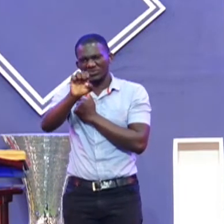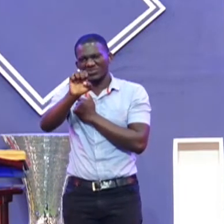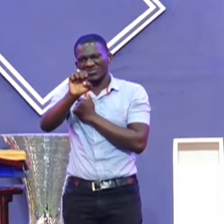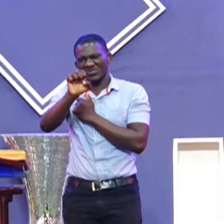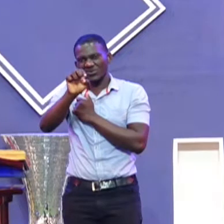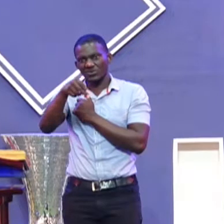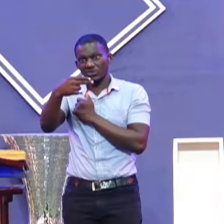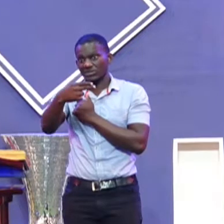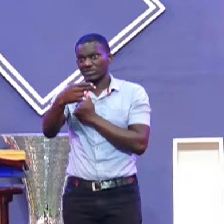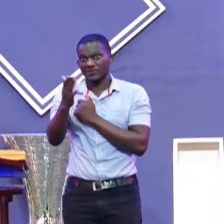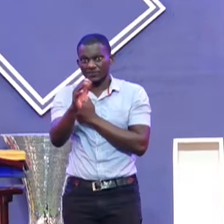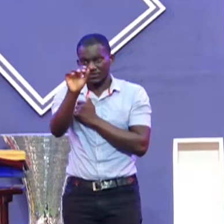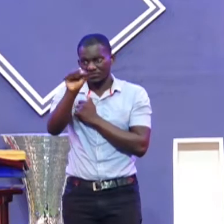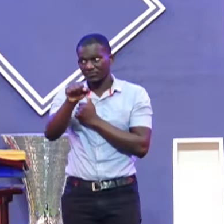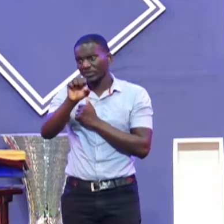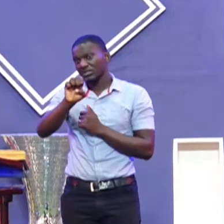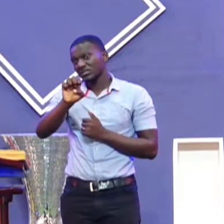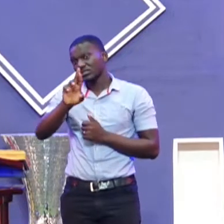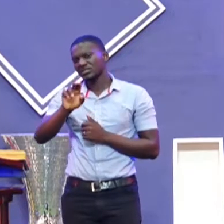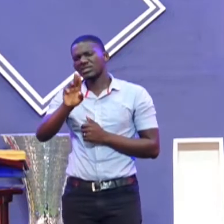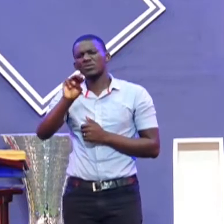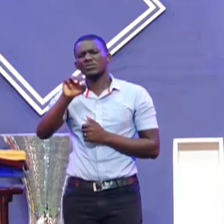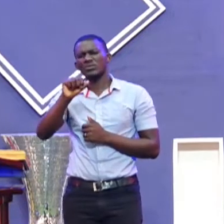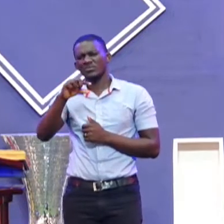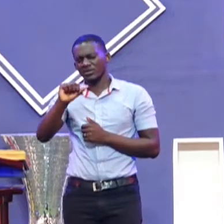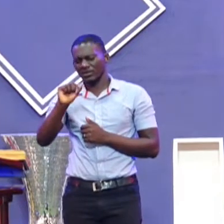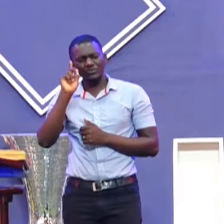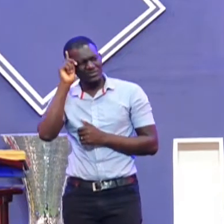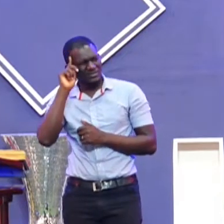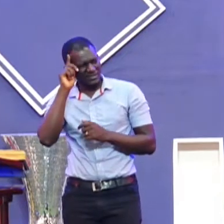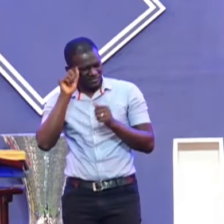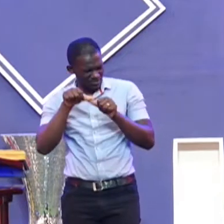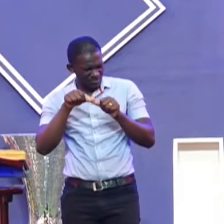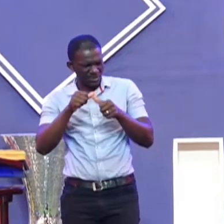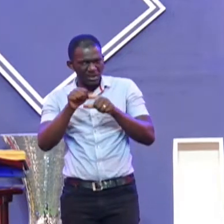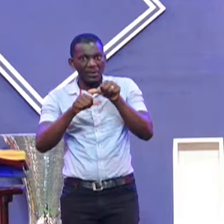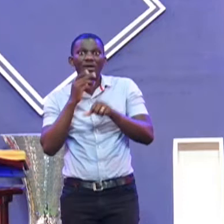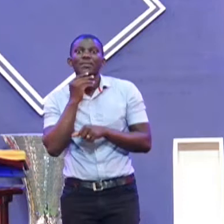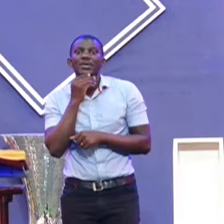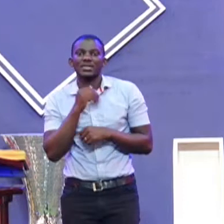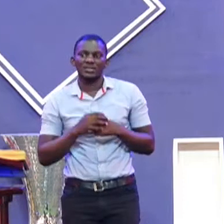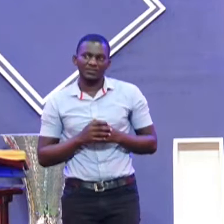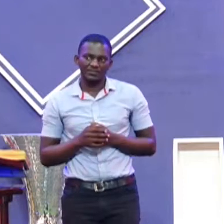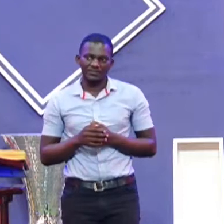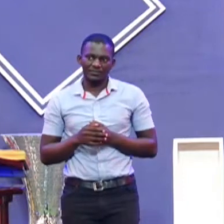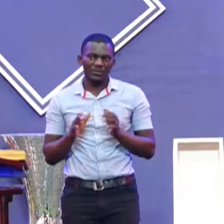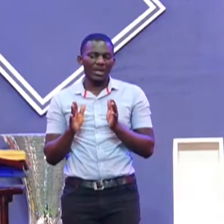pastor, Joseph Serumaga. Oloktulo ozako bulonji. For having thought about us as the men,